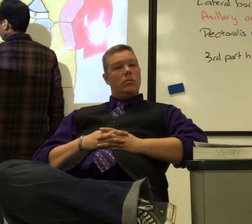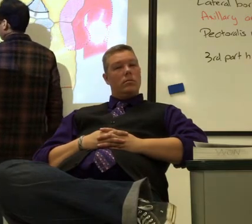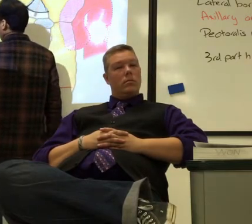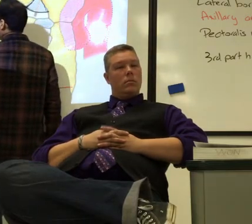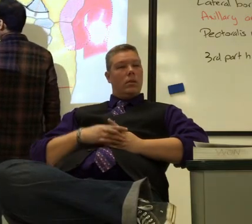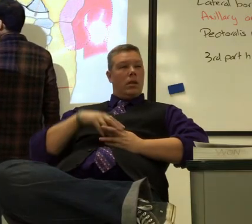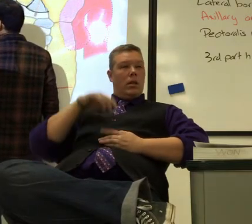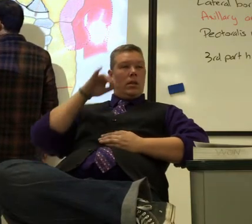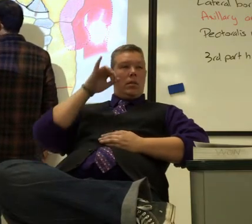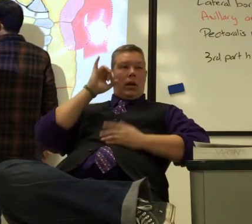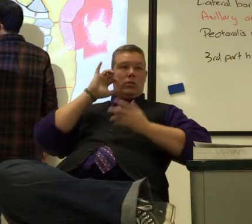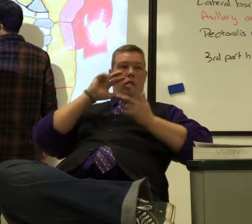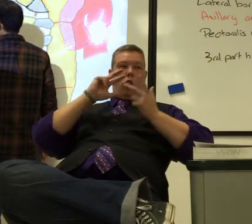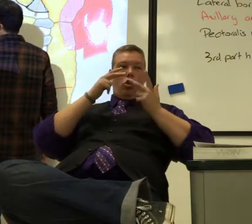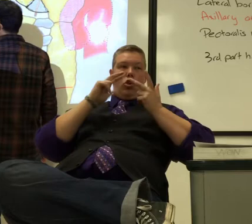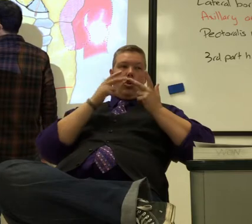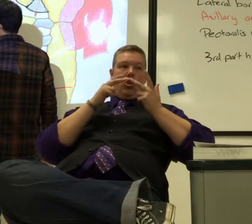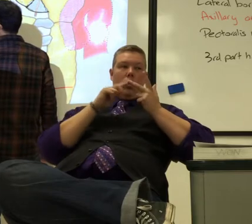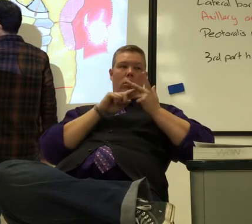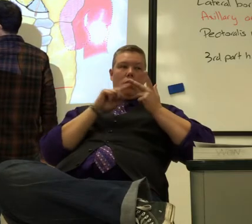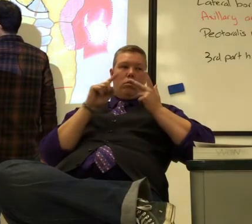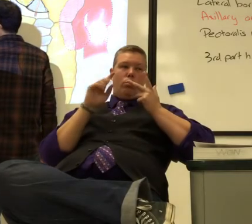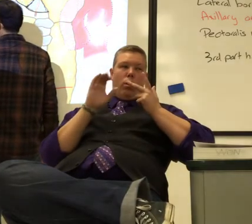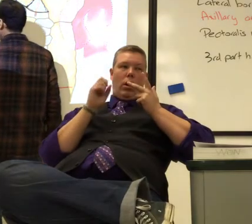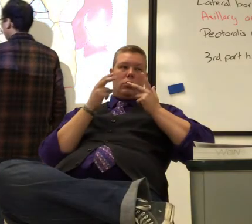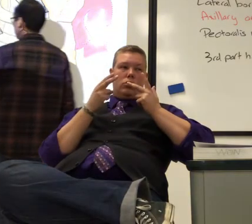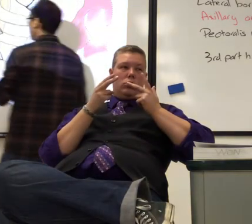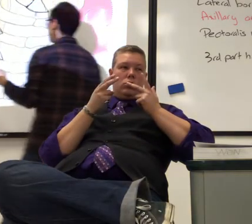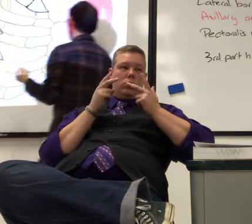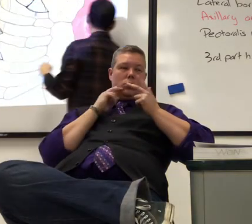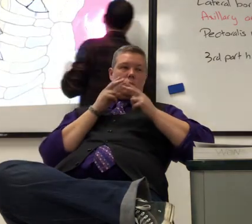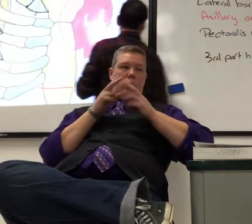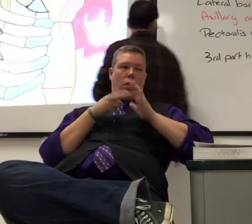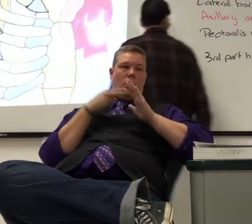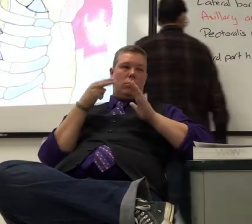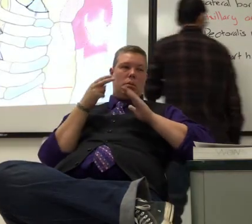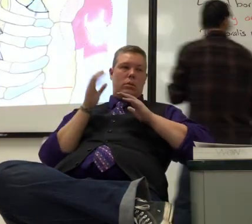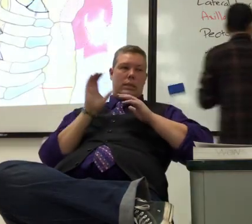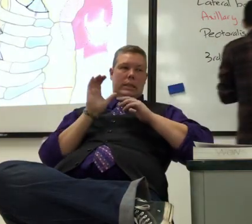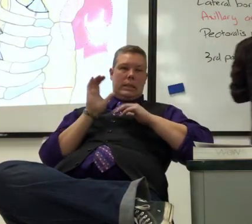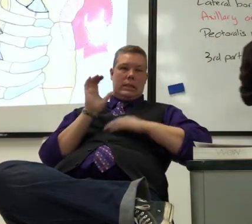That's the third branch there. I guess I should label it also C.